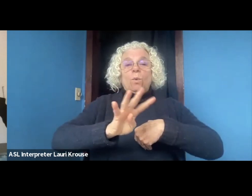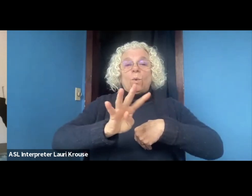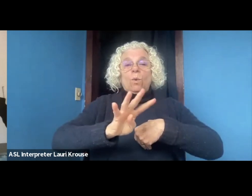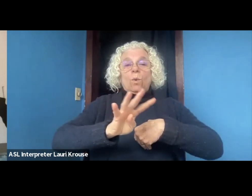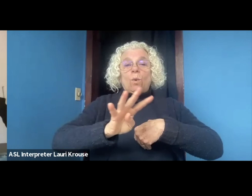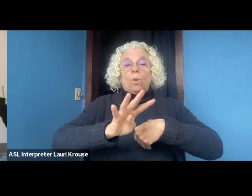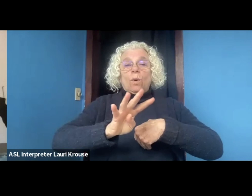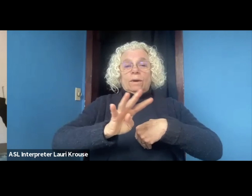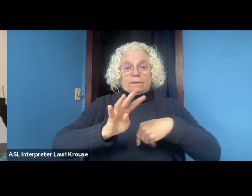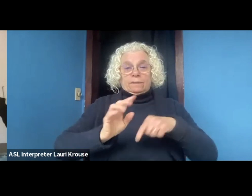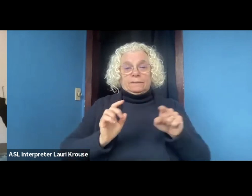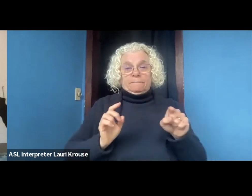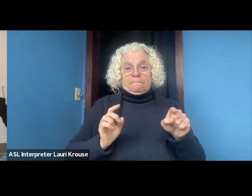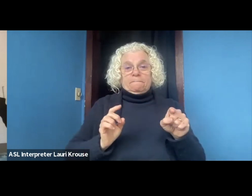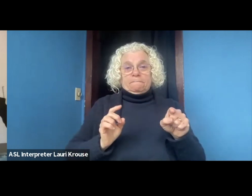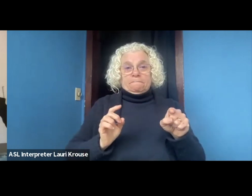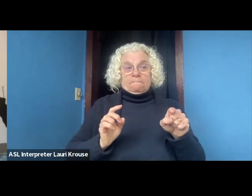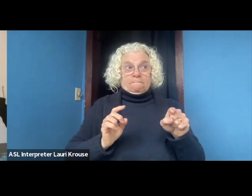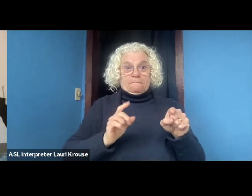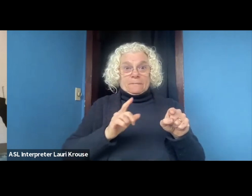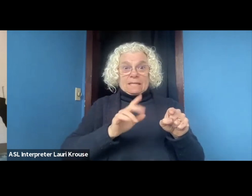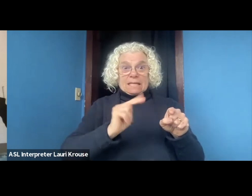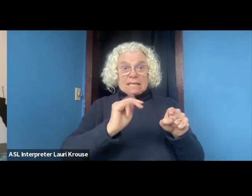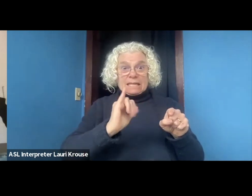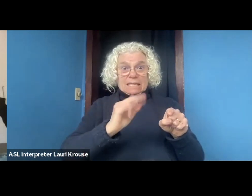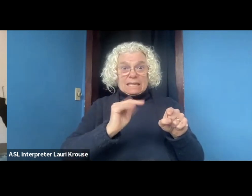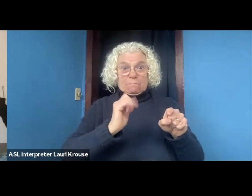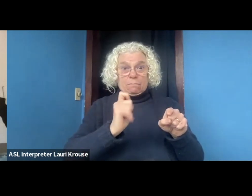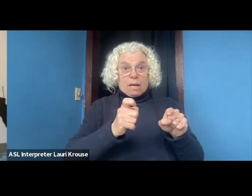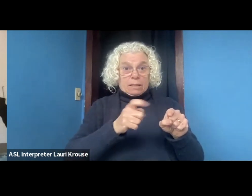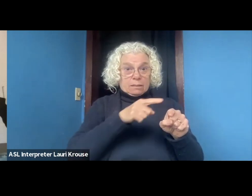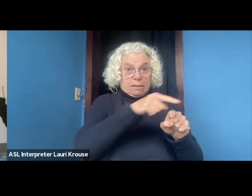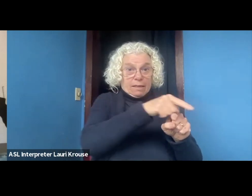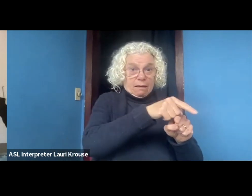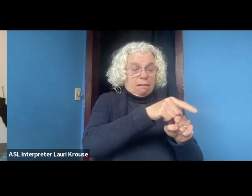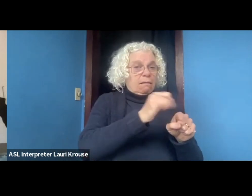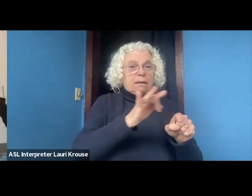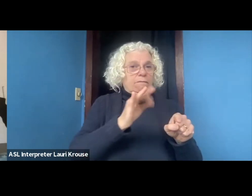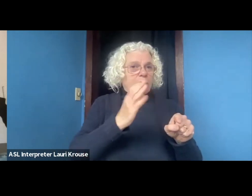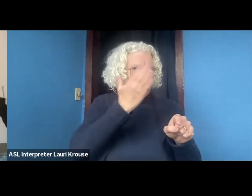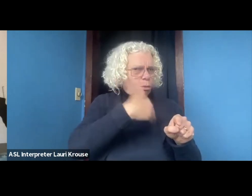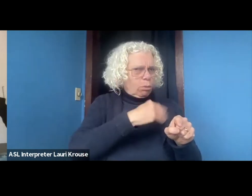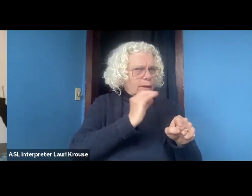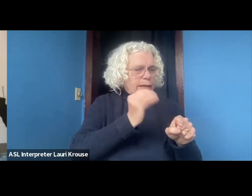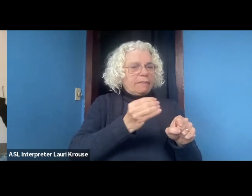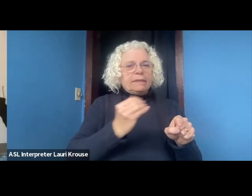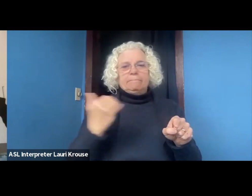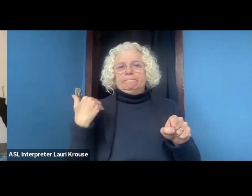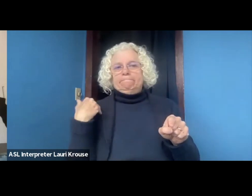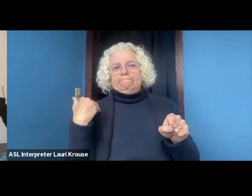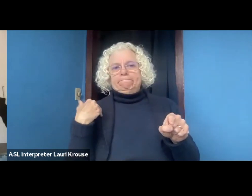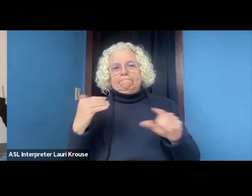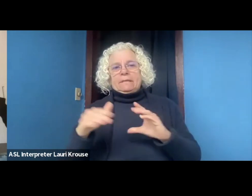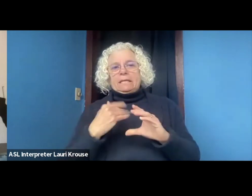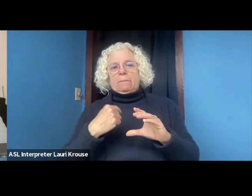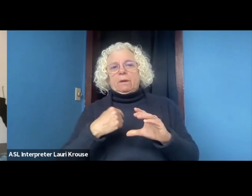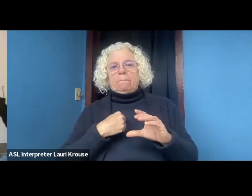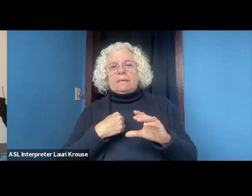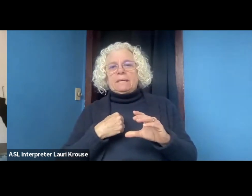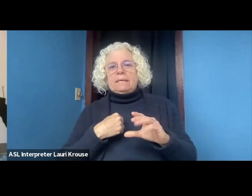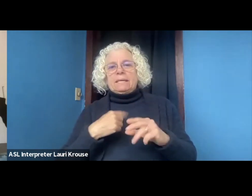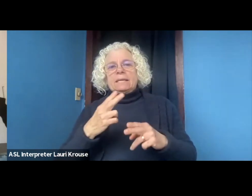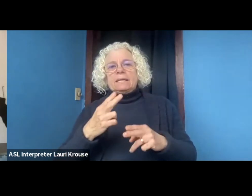your inbox. If you don't have it, you can feel free to email me and I will get it to you. That session is